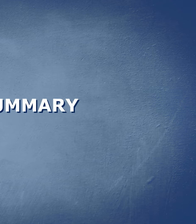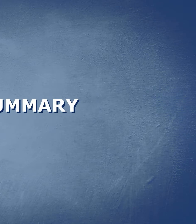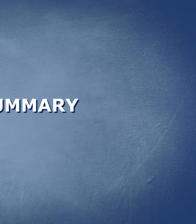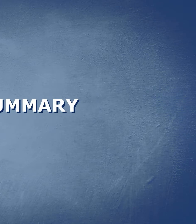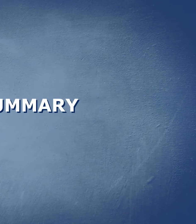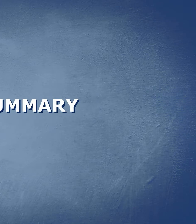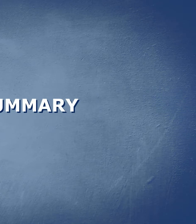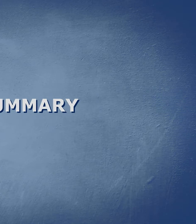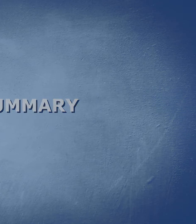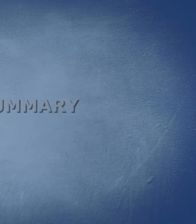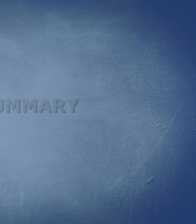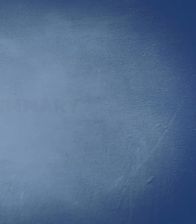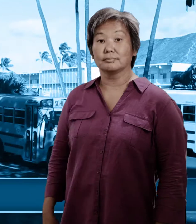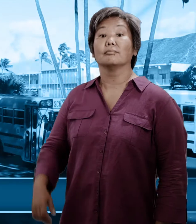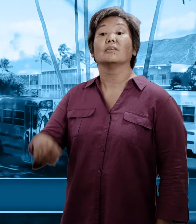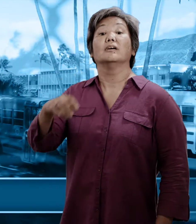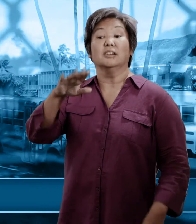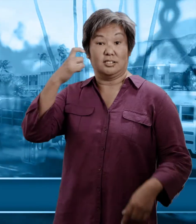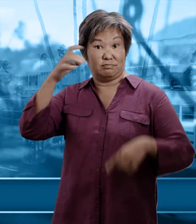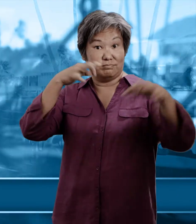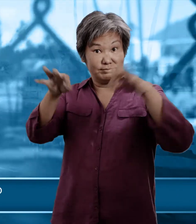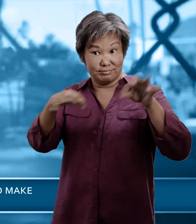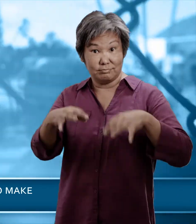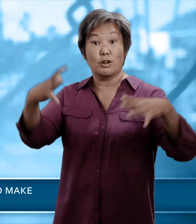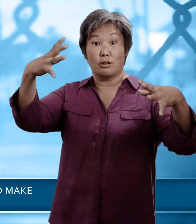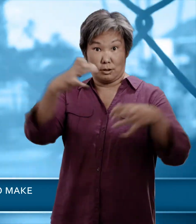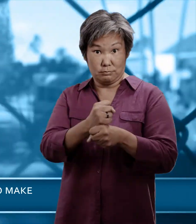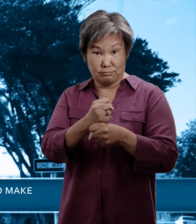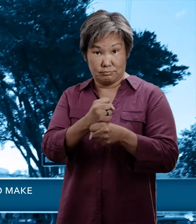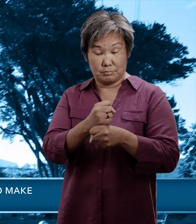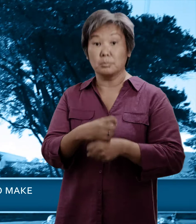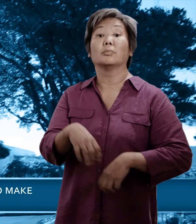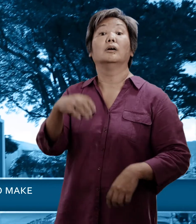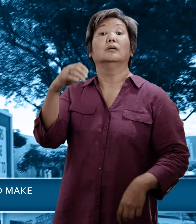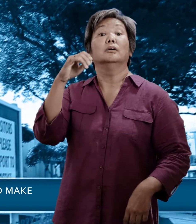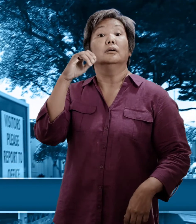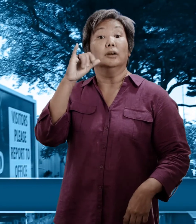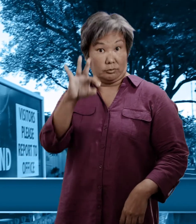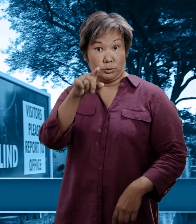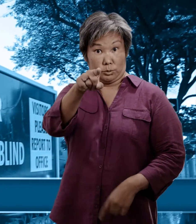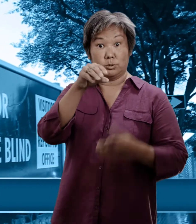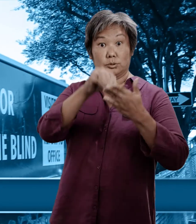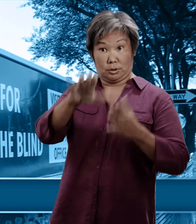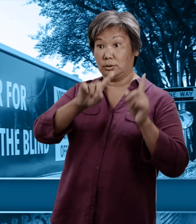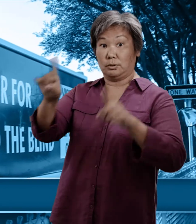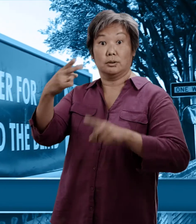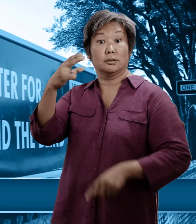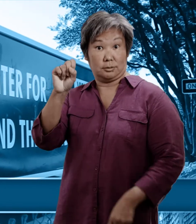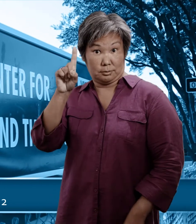Brief summary. In summary, you are eligible to make a claim if you were a student at